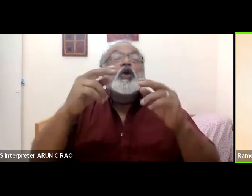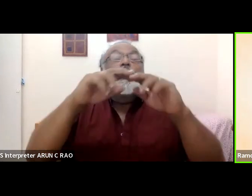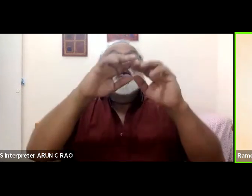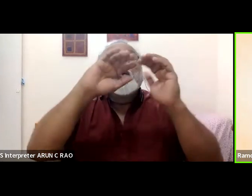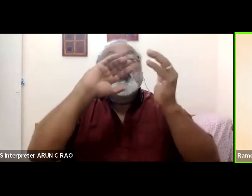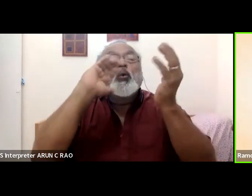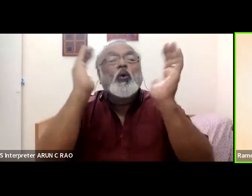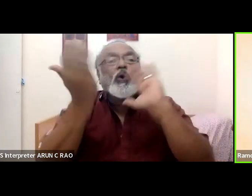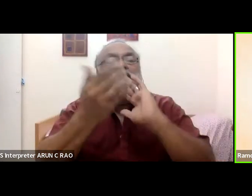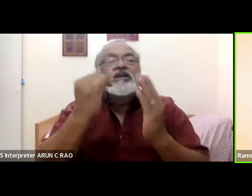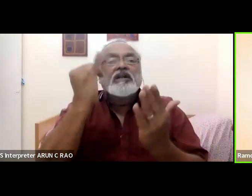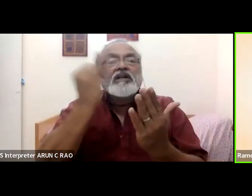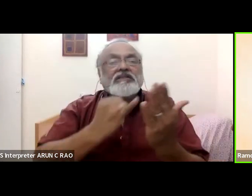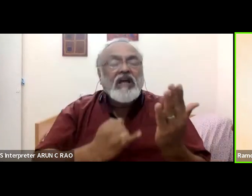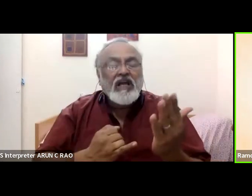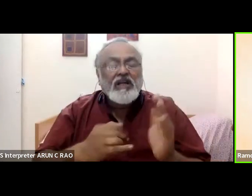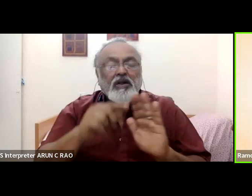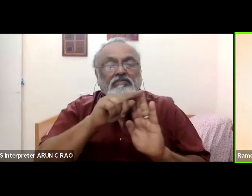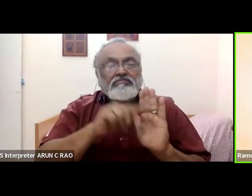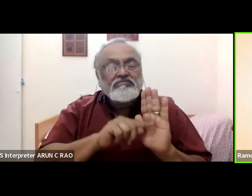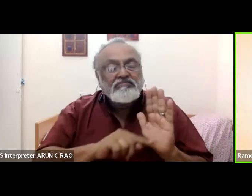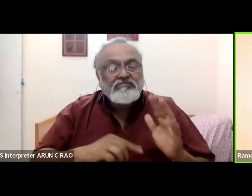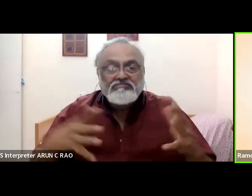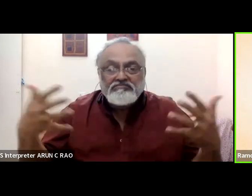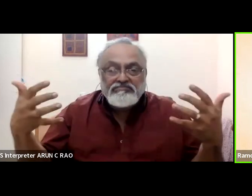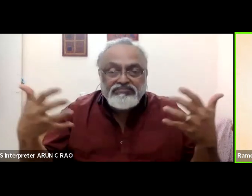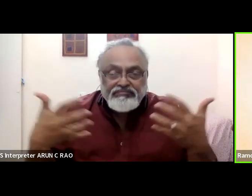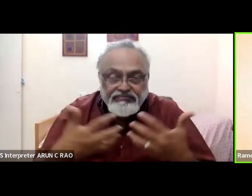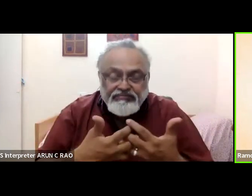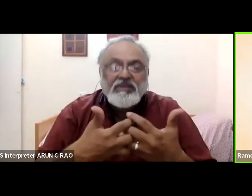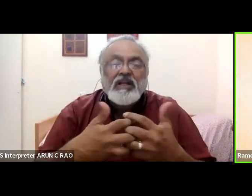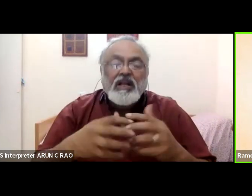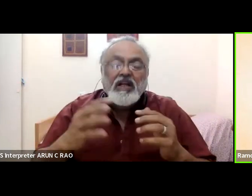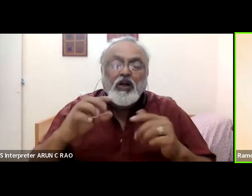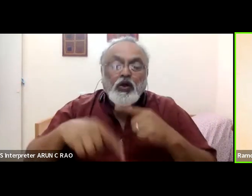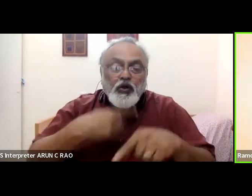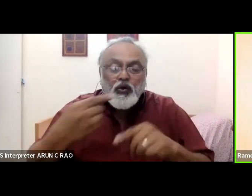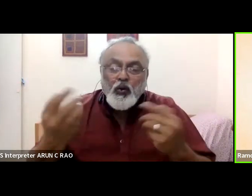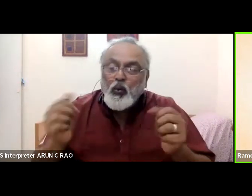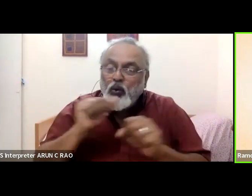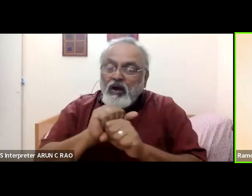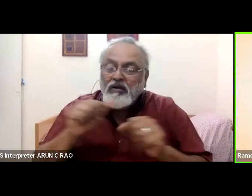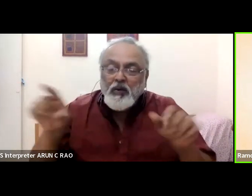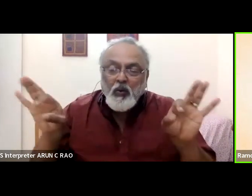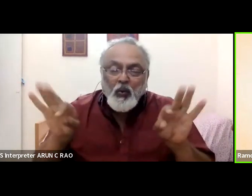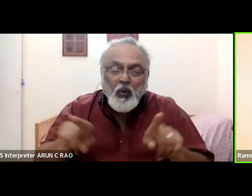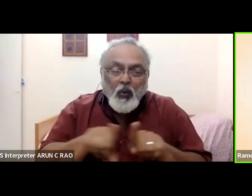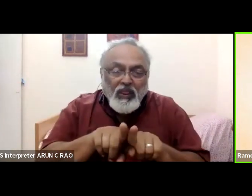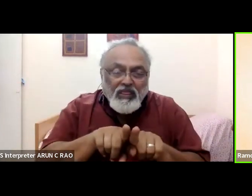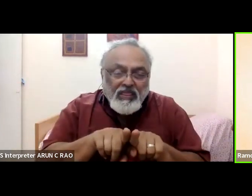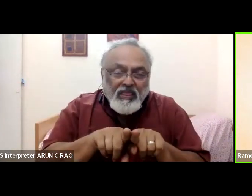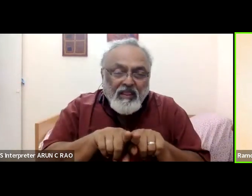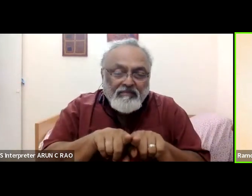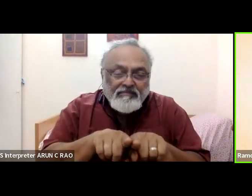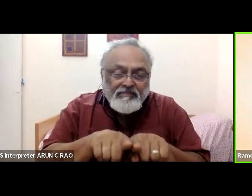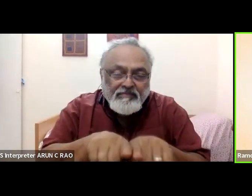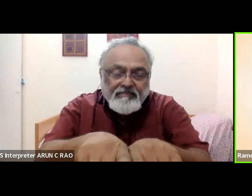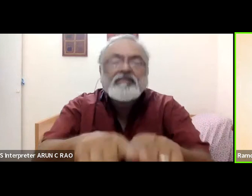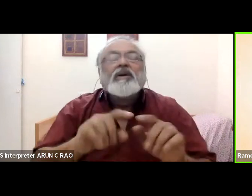think that is where we should continue working closely. Another area which I want to touch on